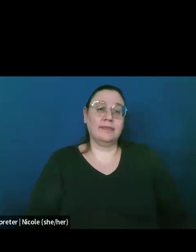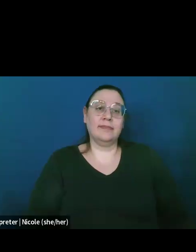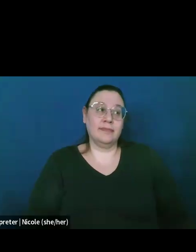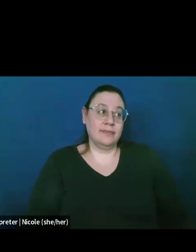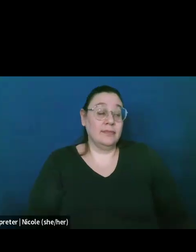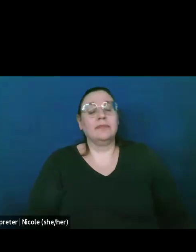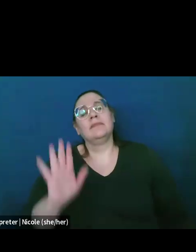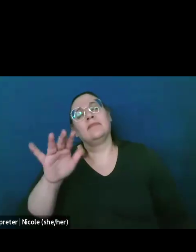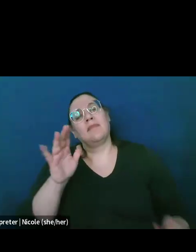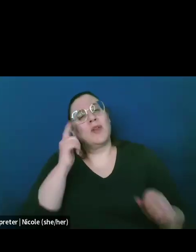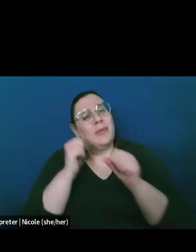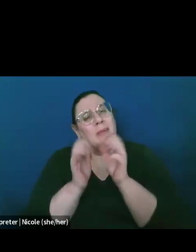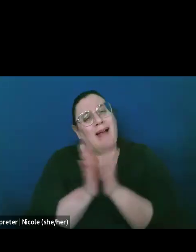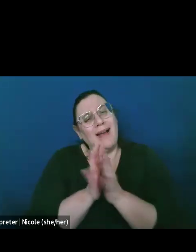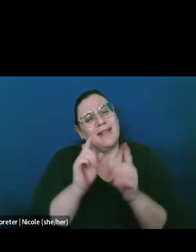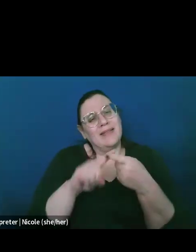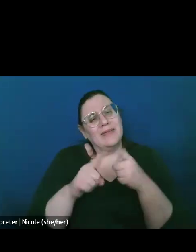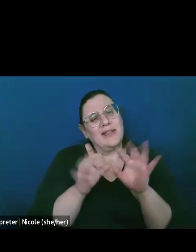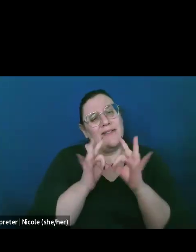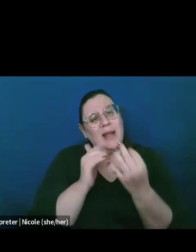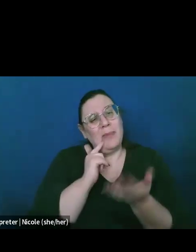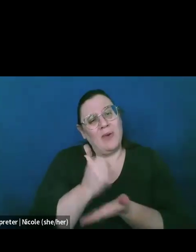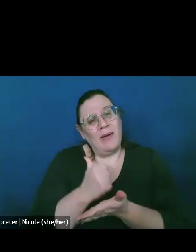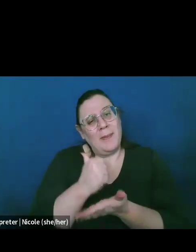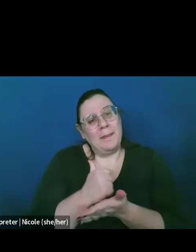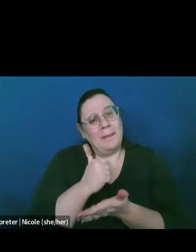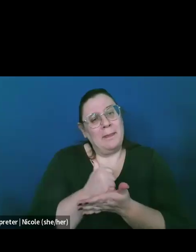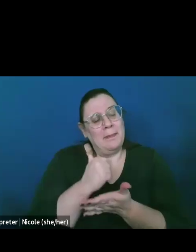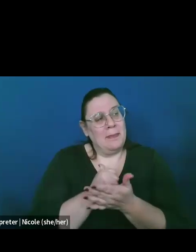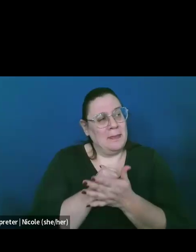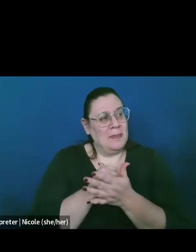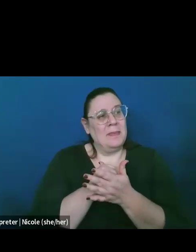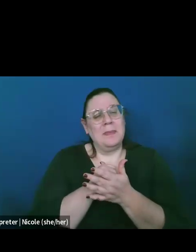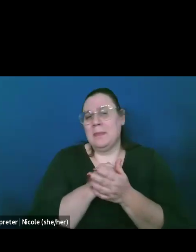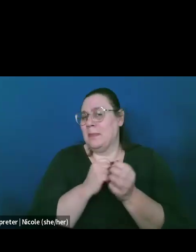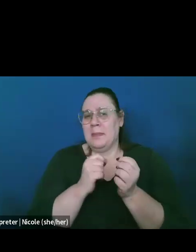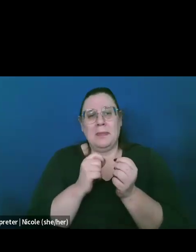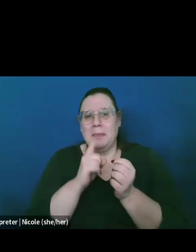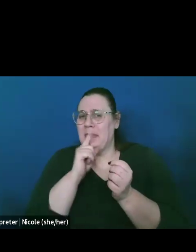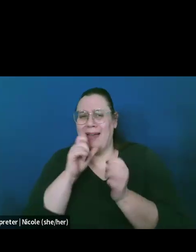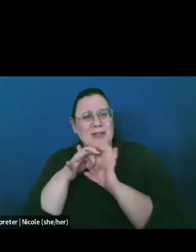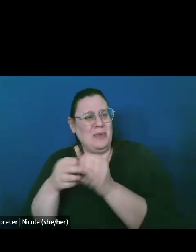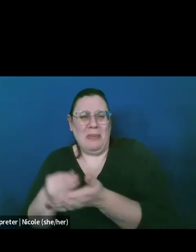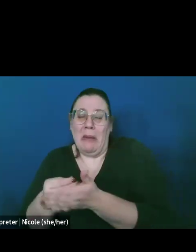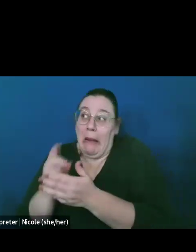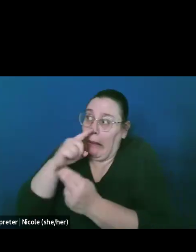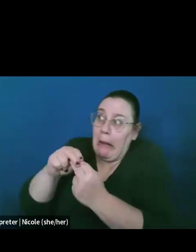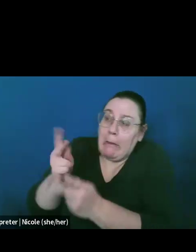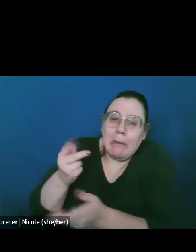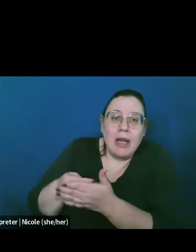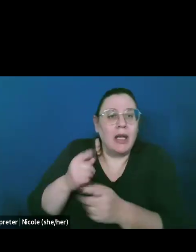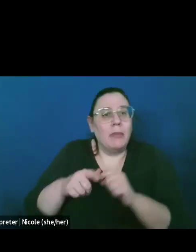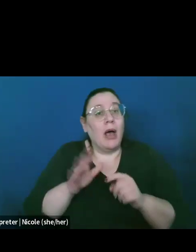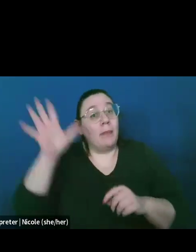And remember to ask your friends and family for help. This can be, and this doesn't just have to be monetary, just being able to ask my father-in-law,